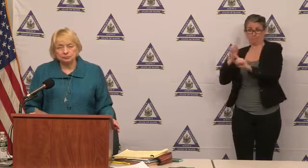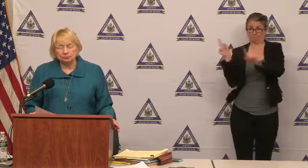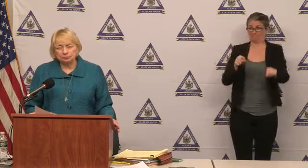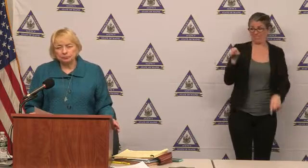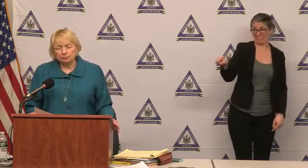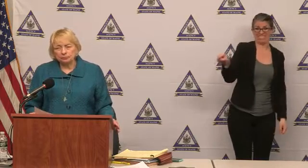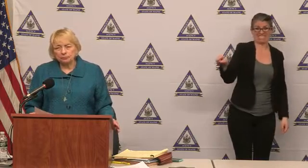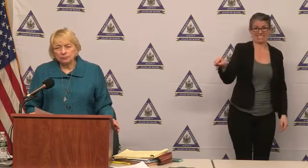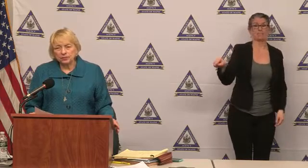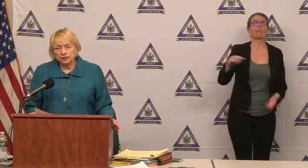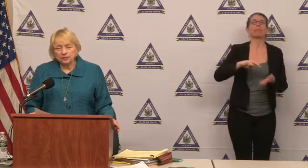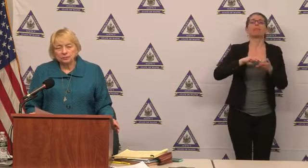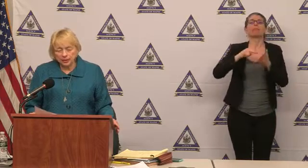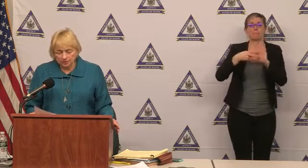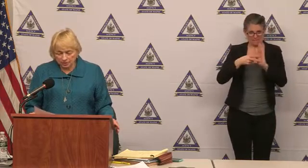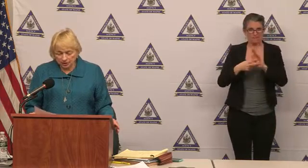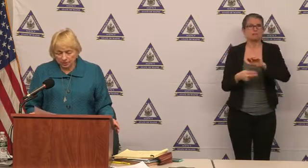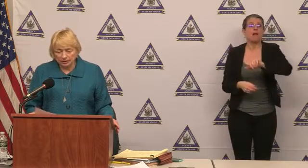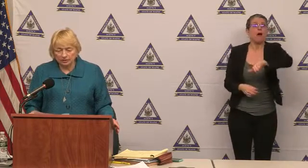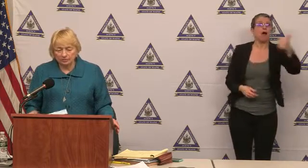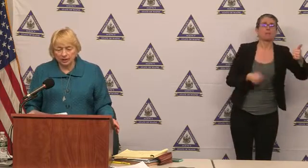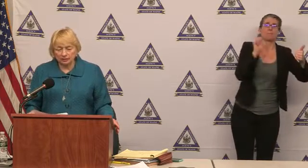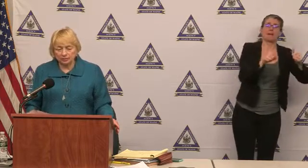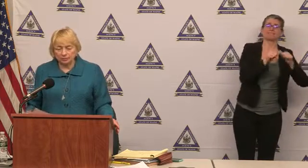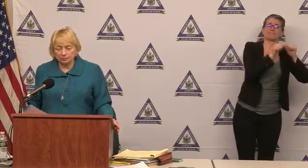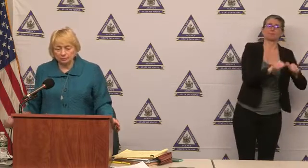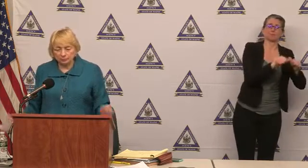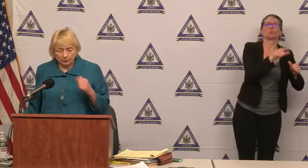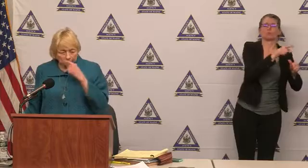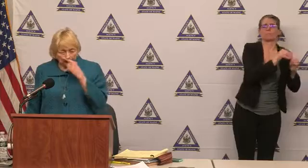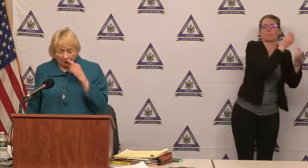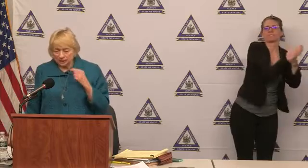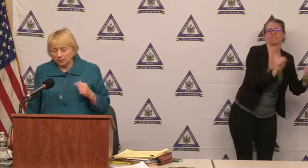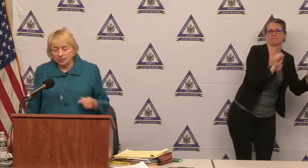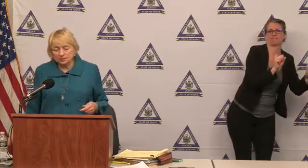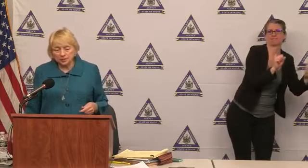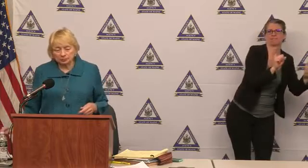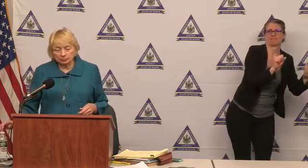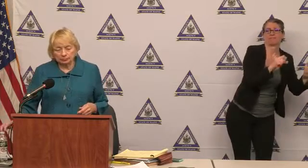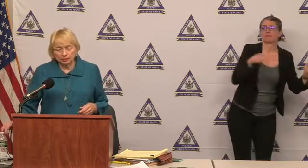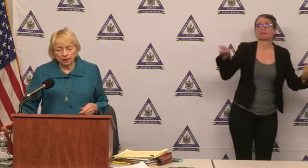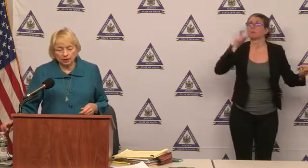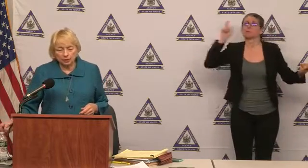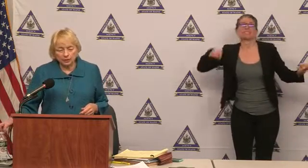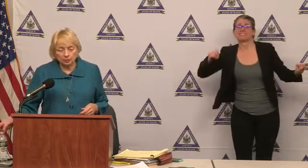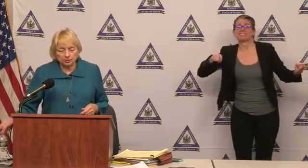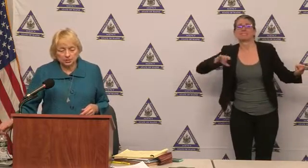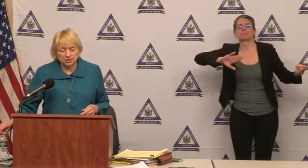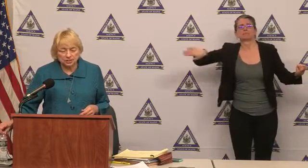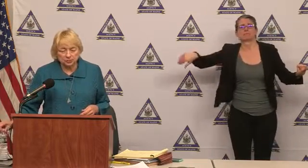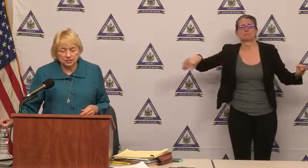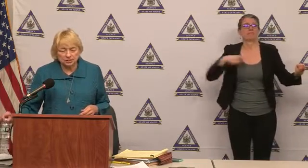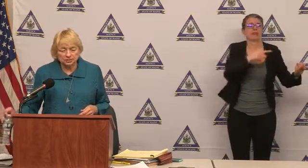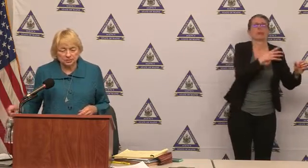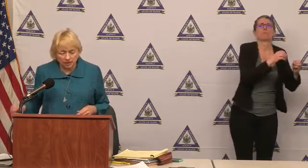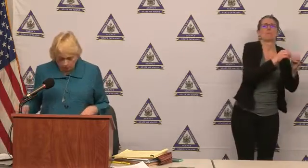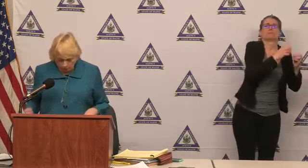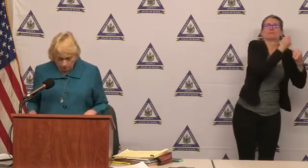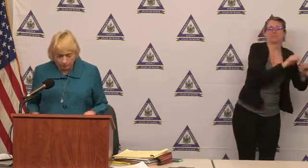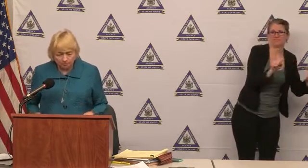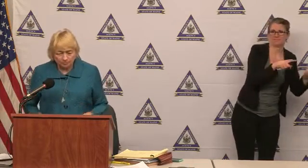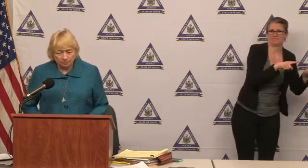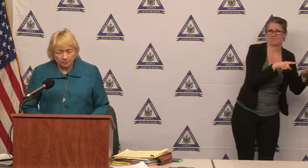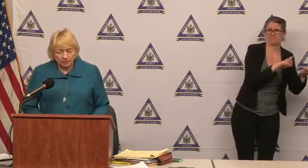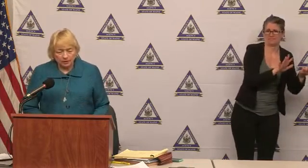but it depends on our collective actions. It depends on not only our most essential businesses staying